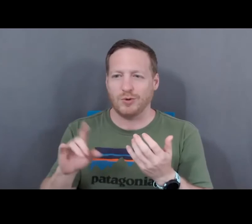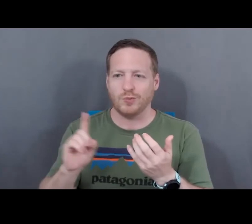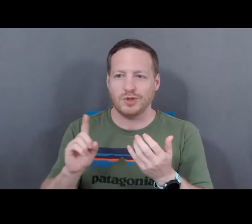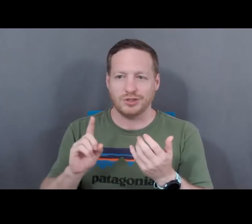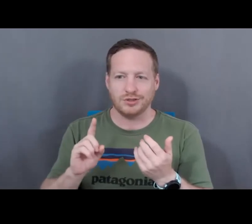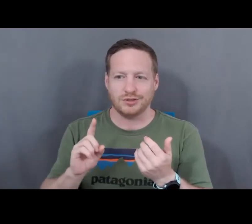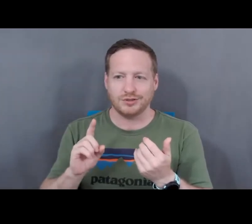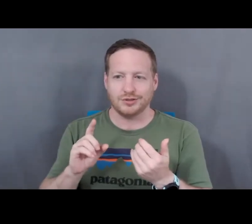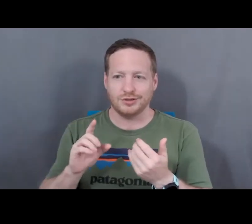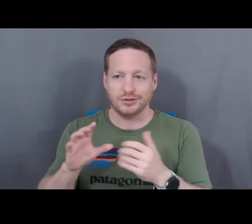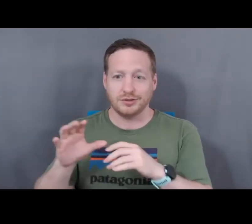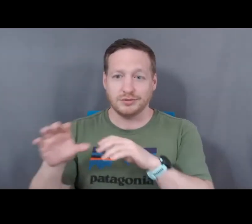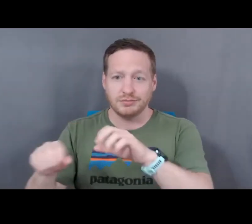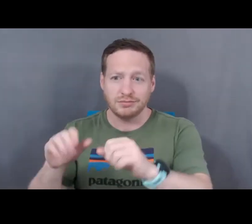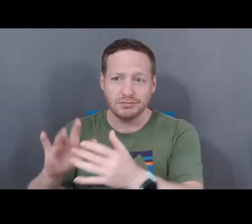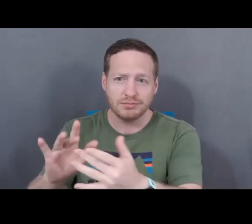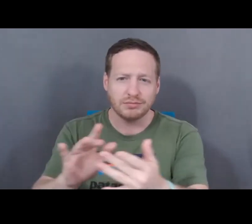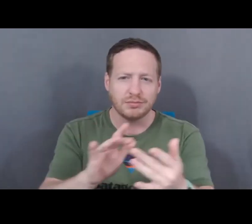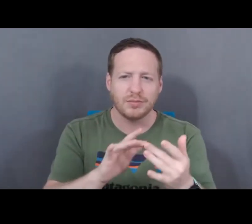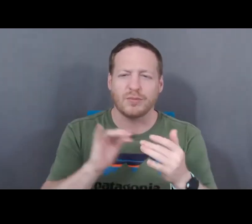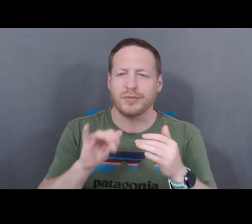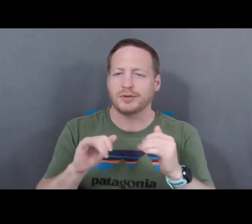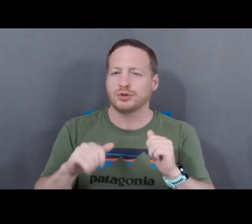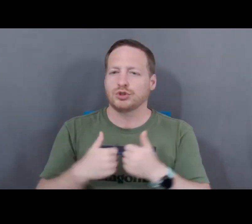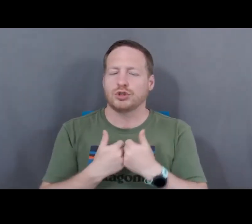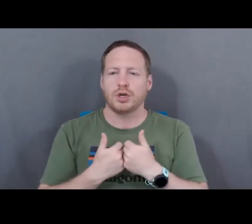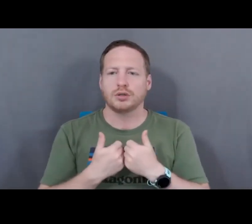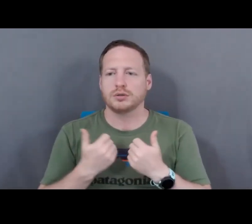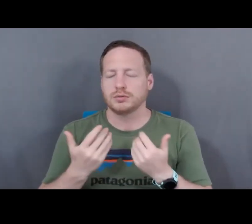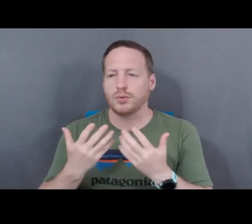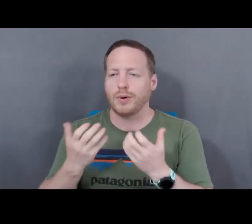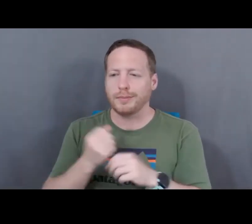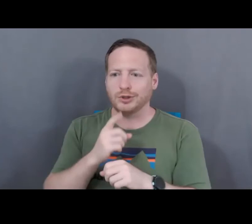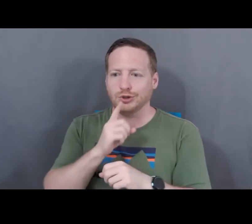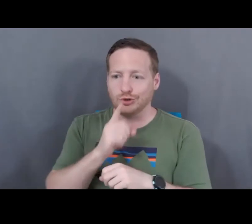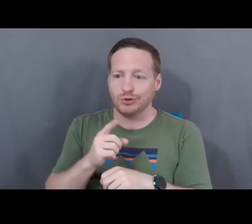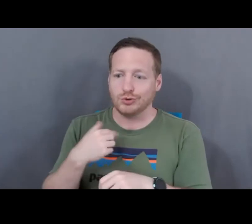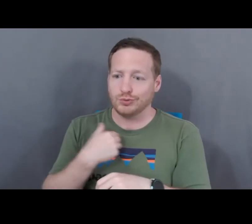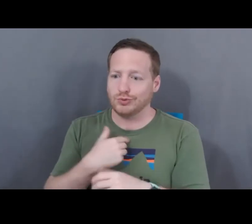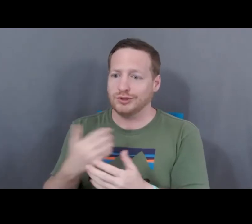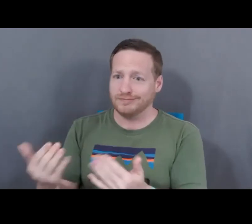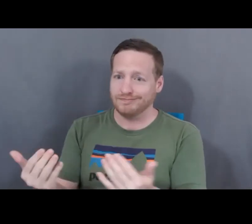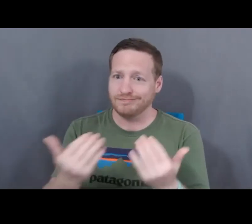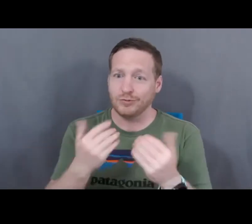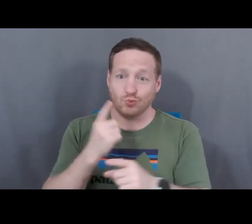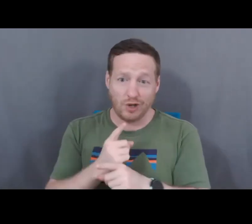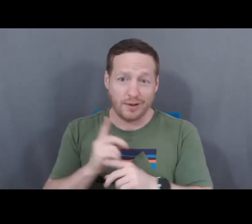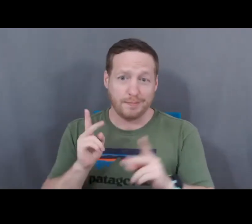skills and the leadership training so, you know, we can give them the benefit that we, you